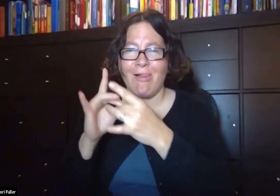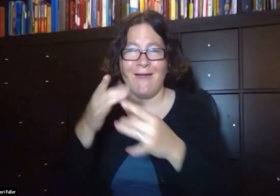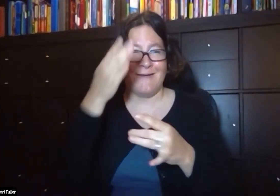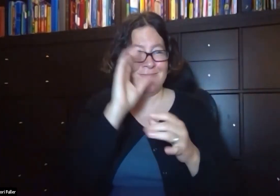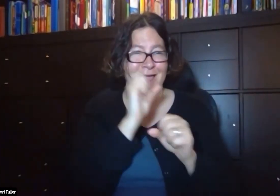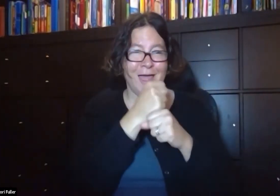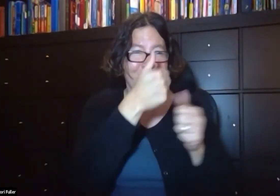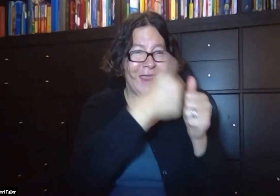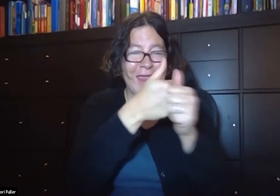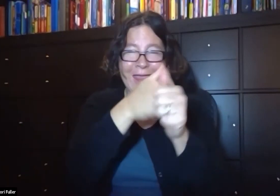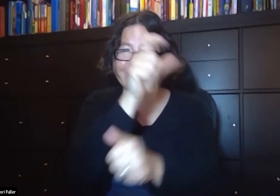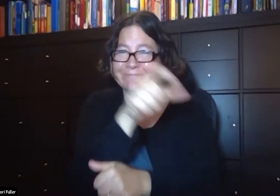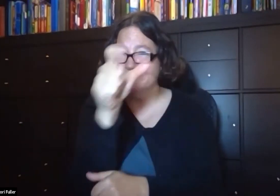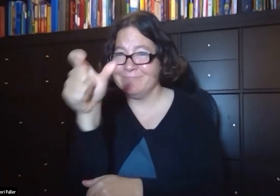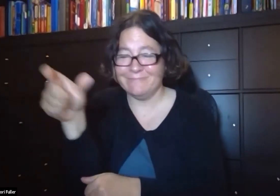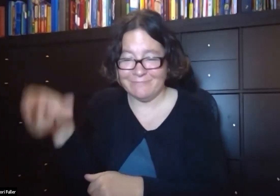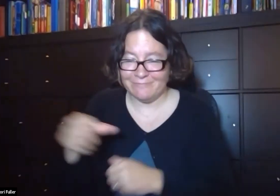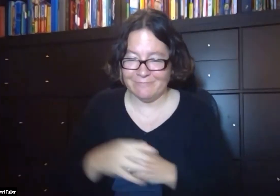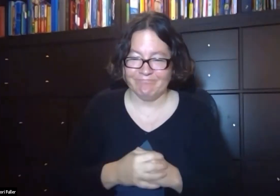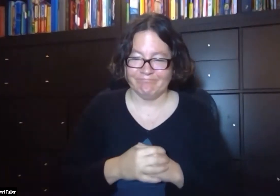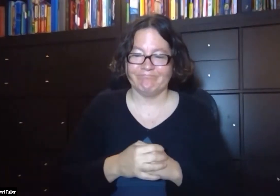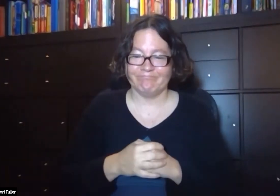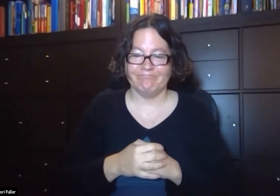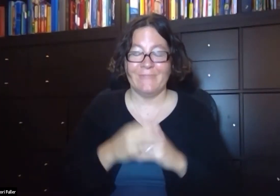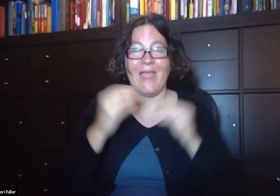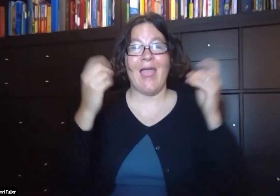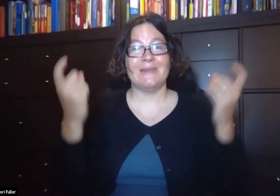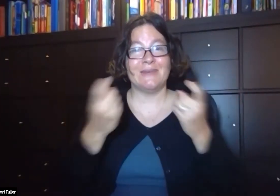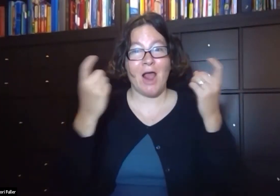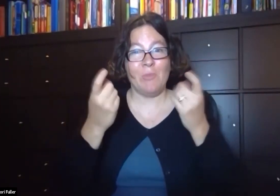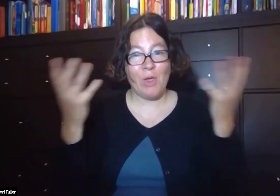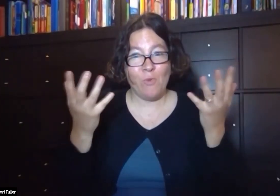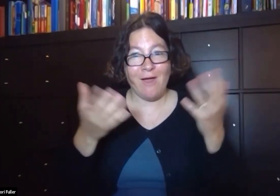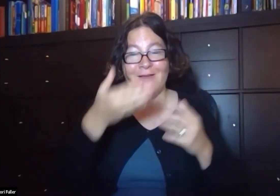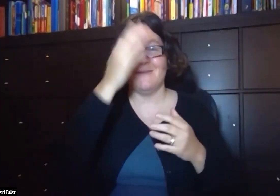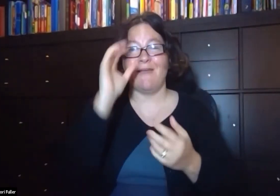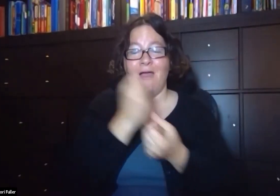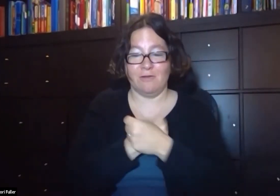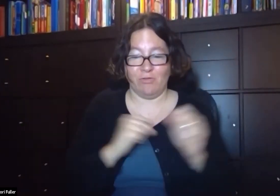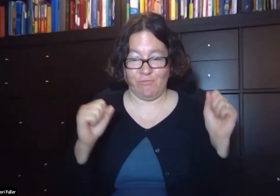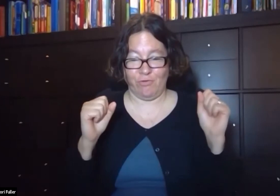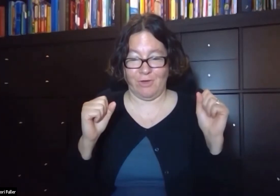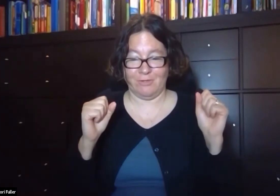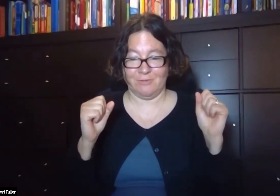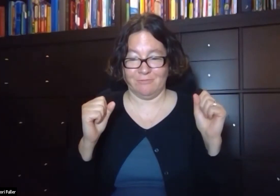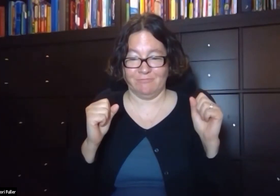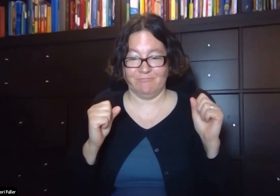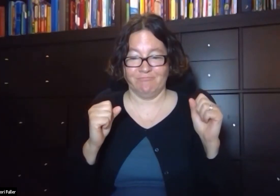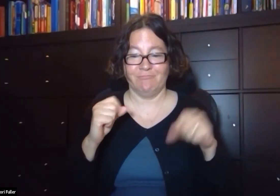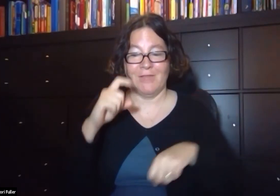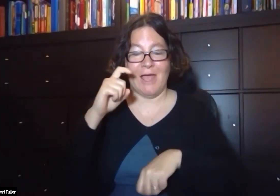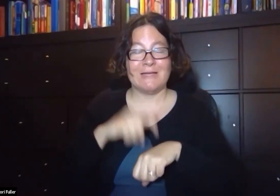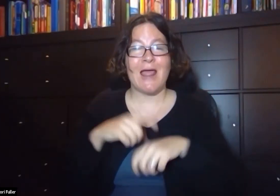actually smell the flowers and enjoy nature and each individual and people that are in our